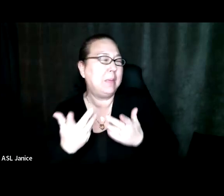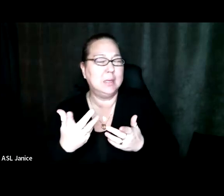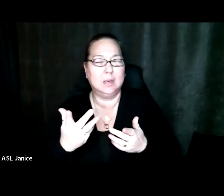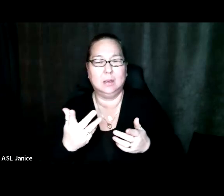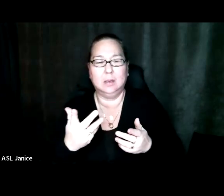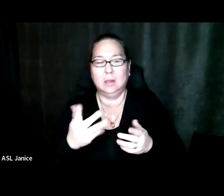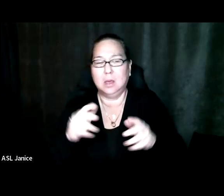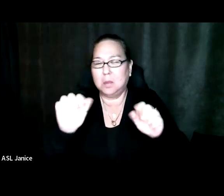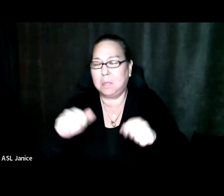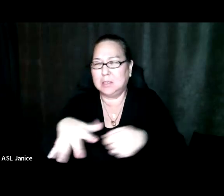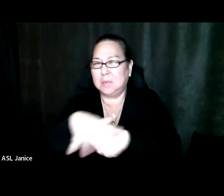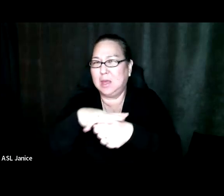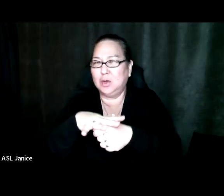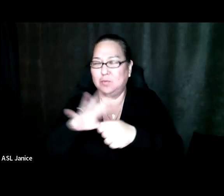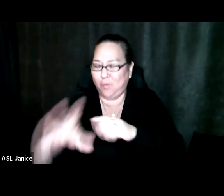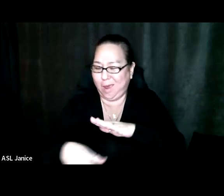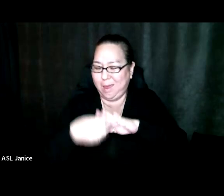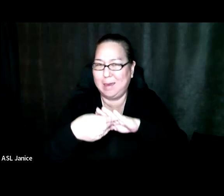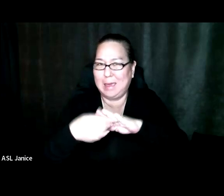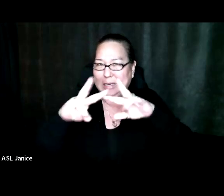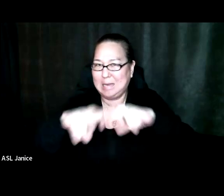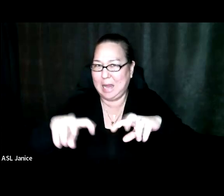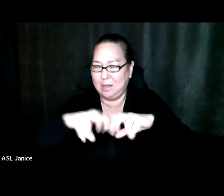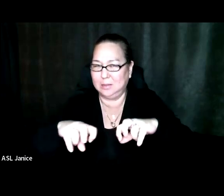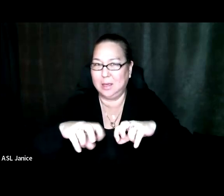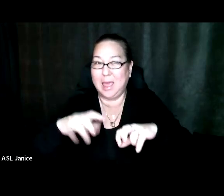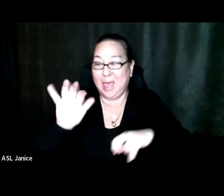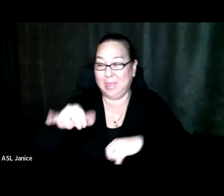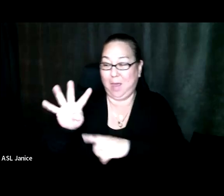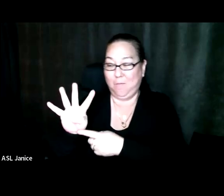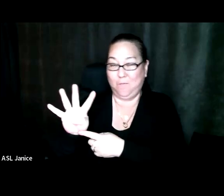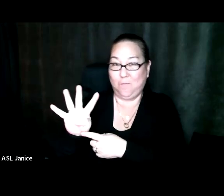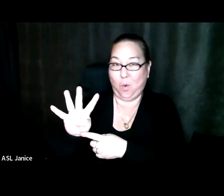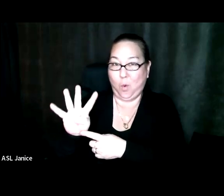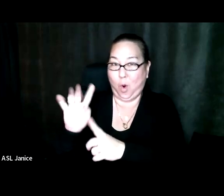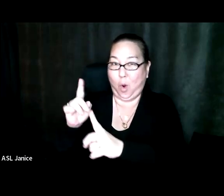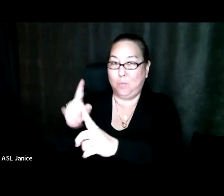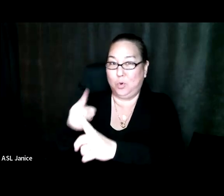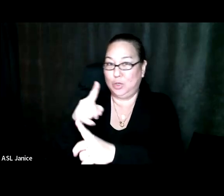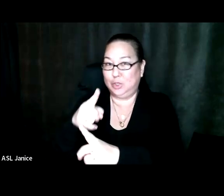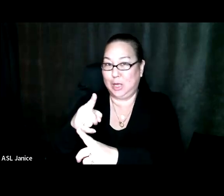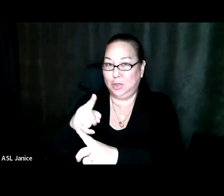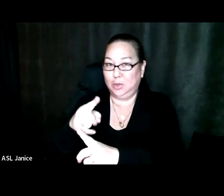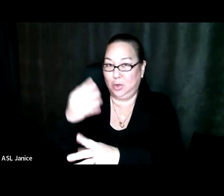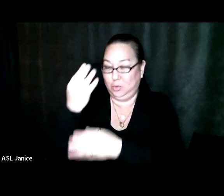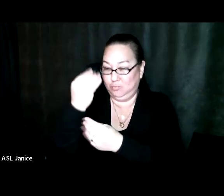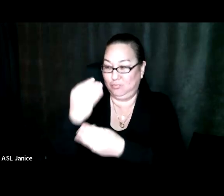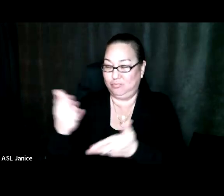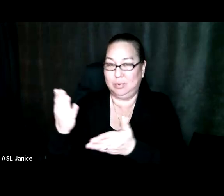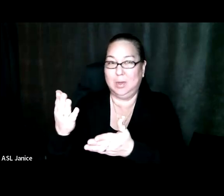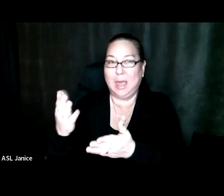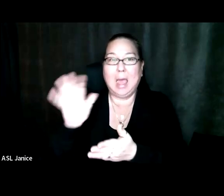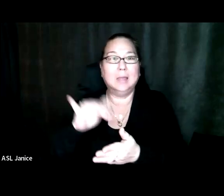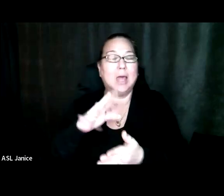additional analysis. Because to me, these 4 points you raise are the points we hear from people across the